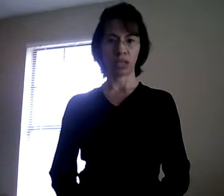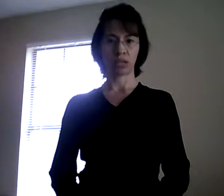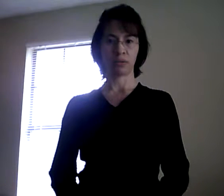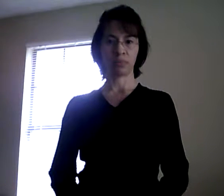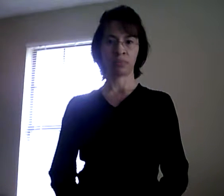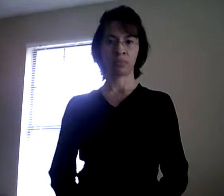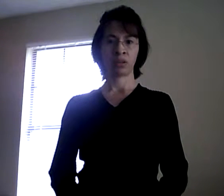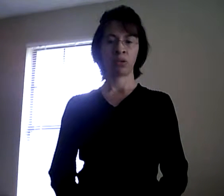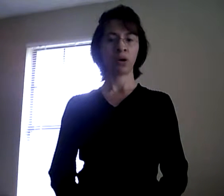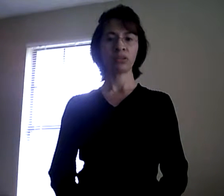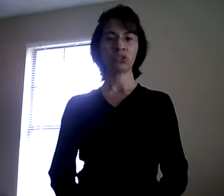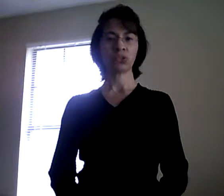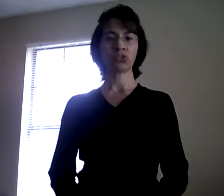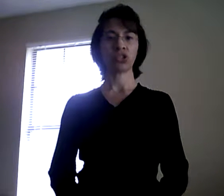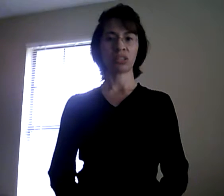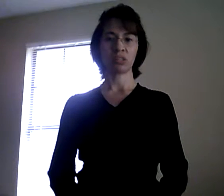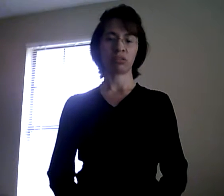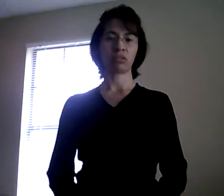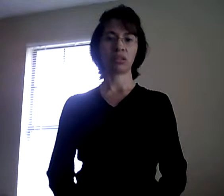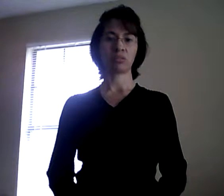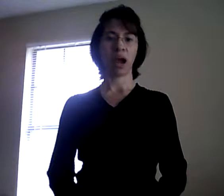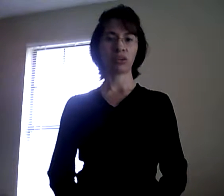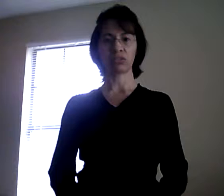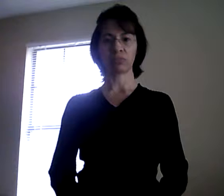unique. What's your suggestion on this matter?